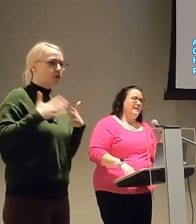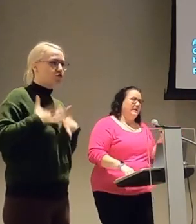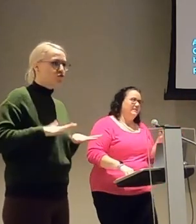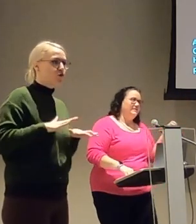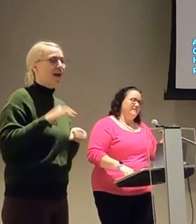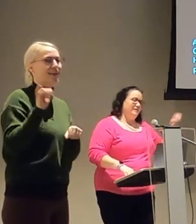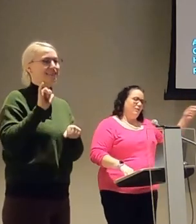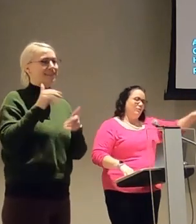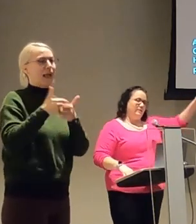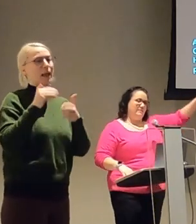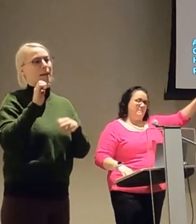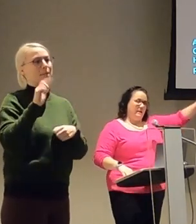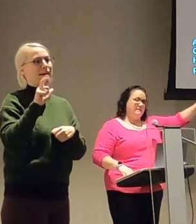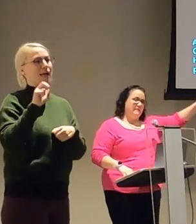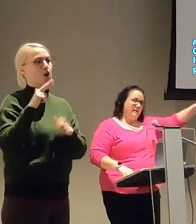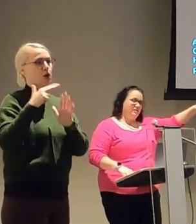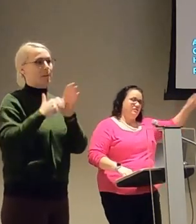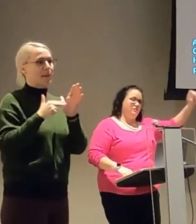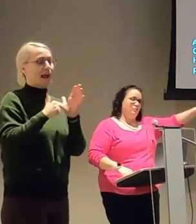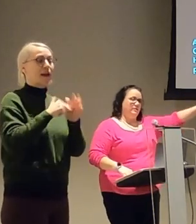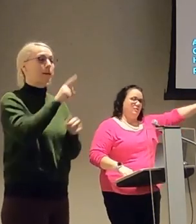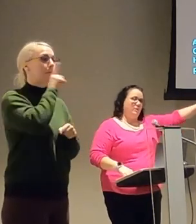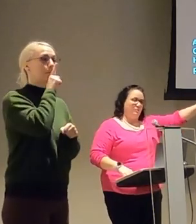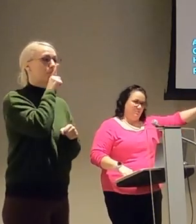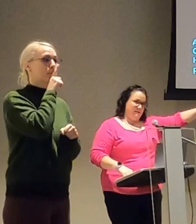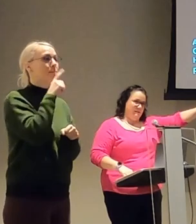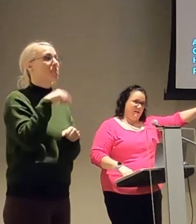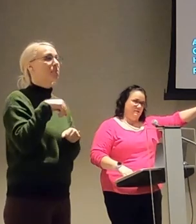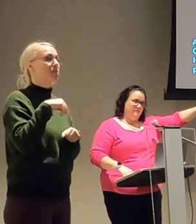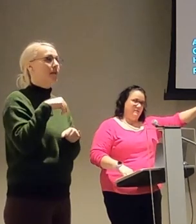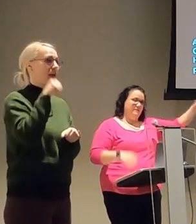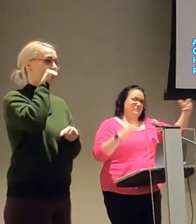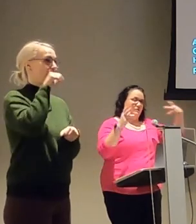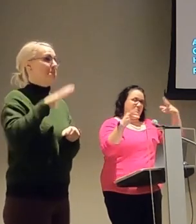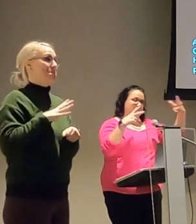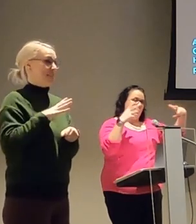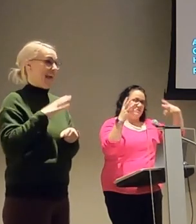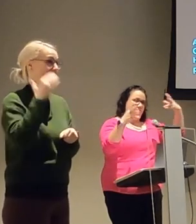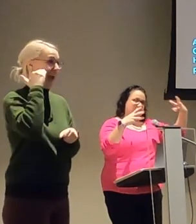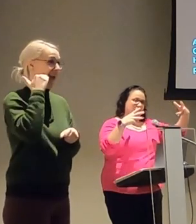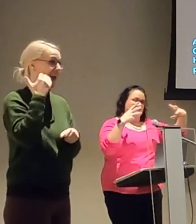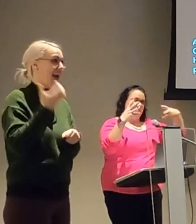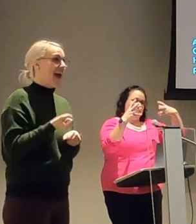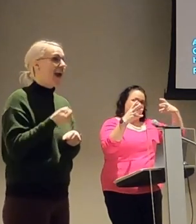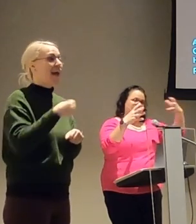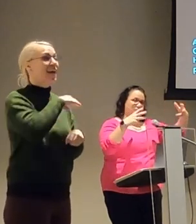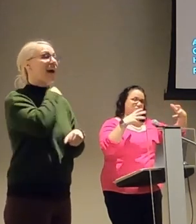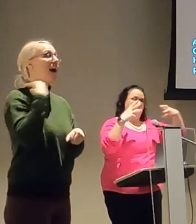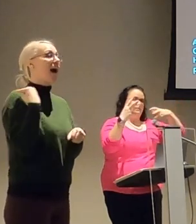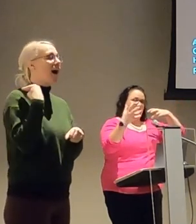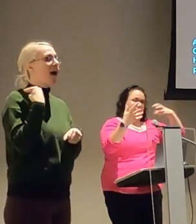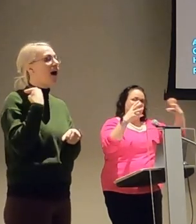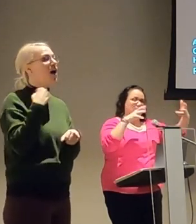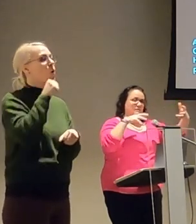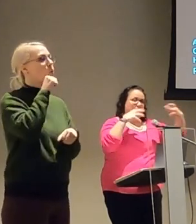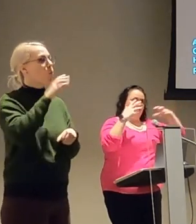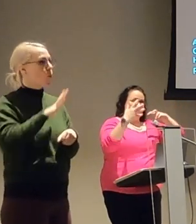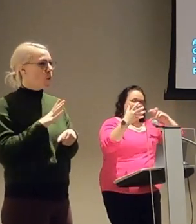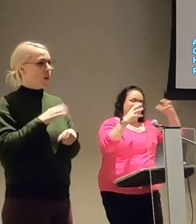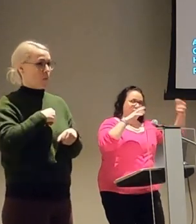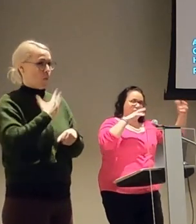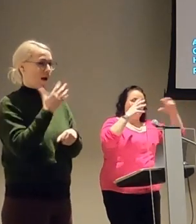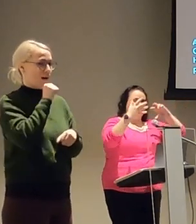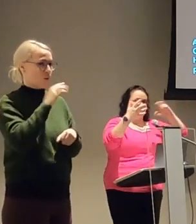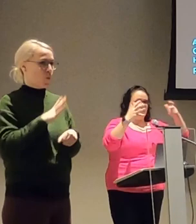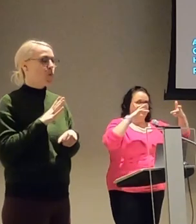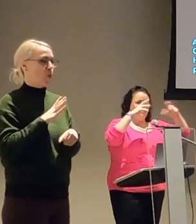Elder. And instead of holding a man's head, she's holding a white woman's head. So it talks about the issues between, you